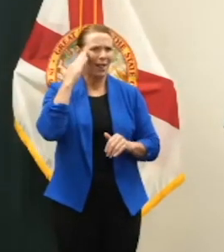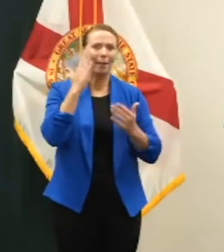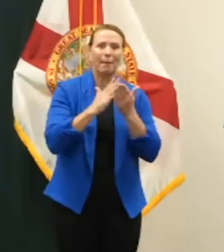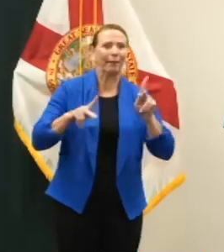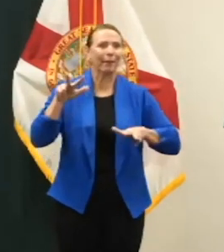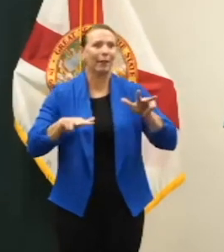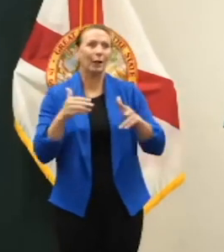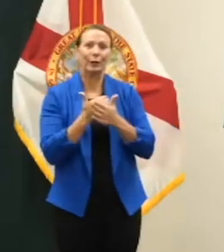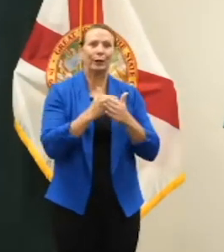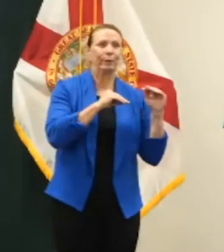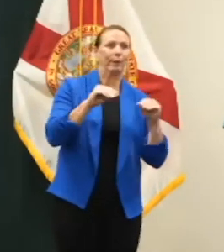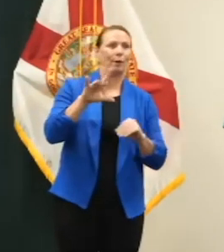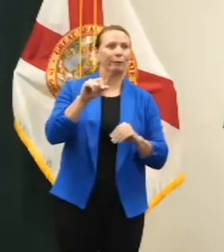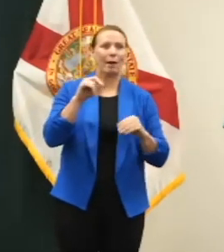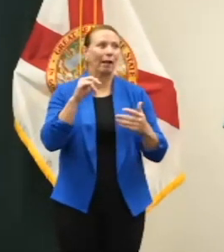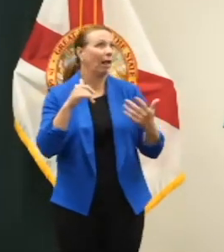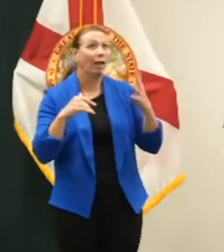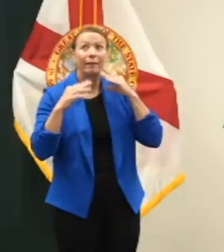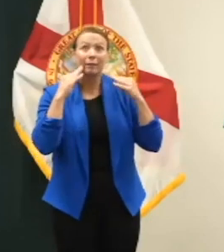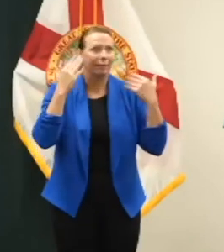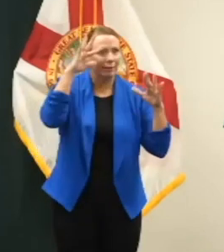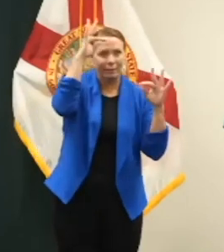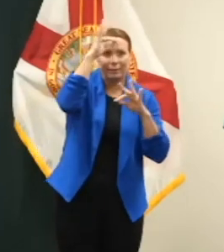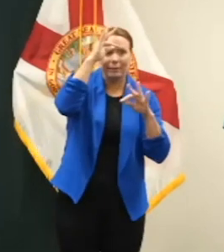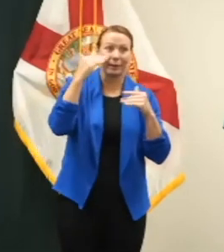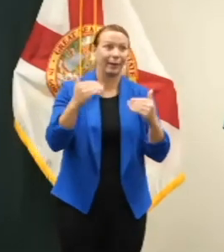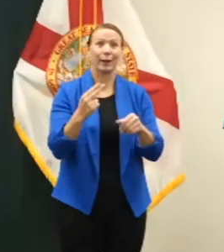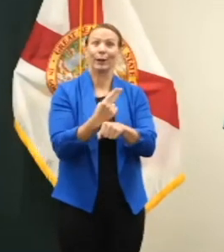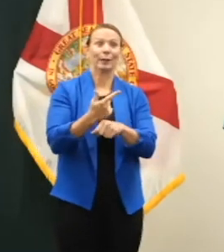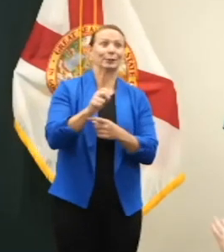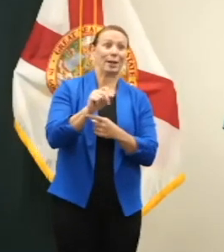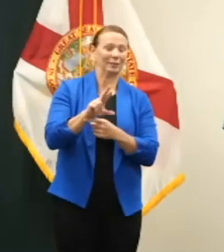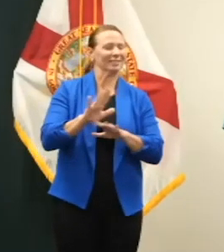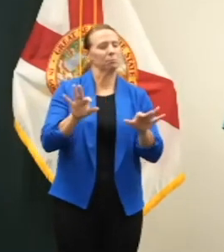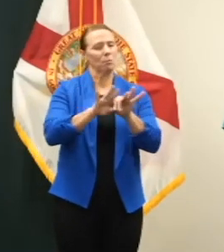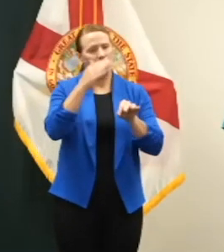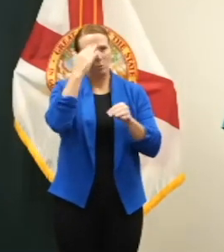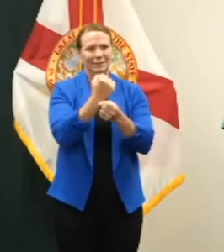yet. That is something in generator safety that's very, very important. Go to